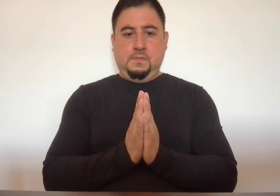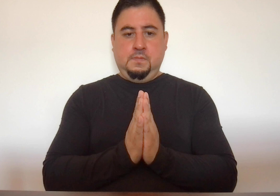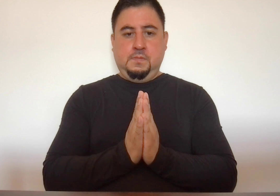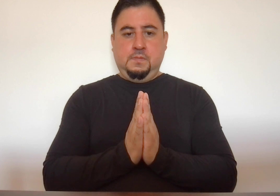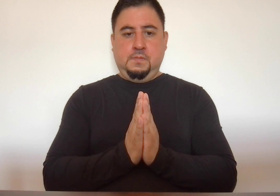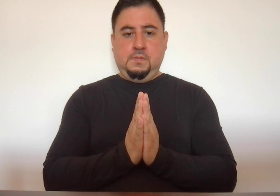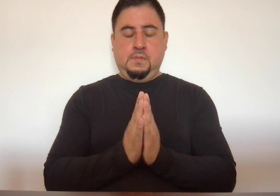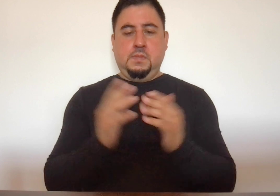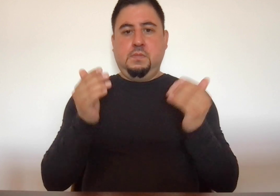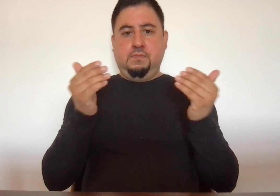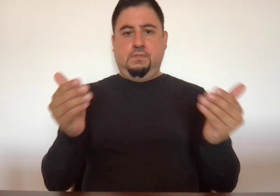Let us pray.